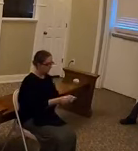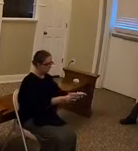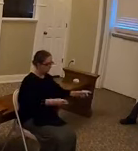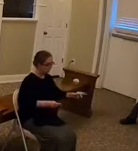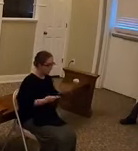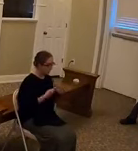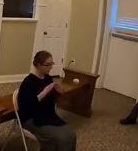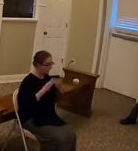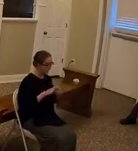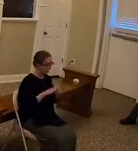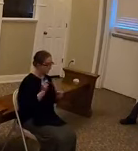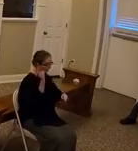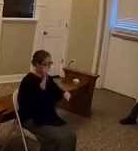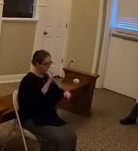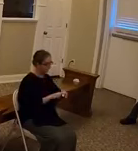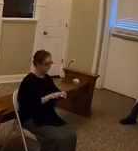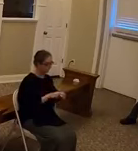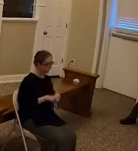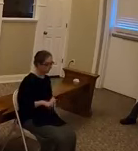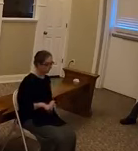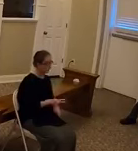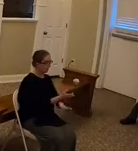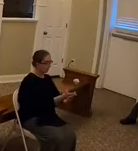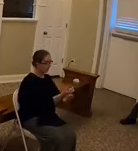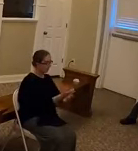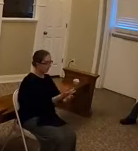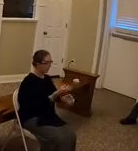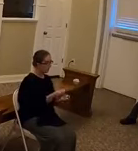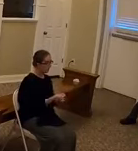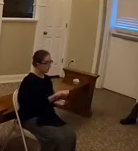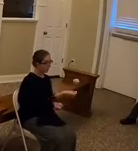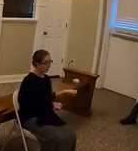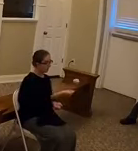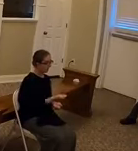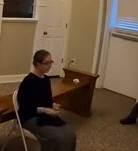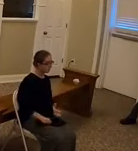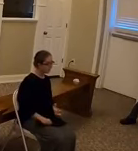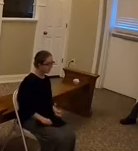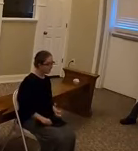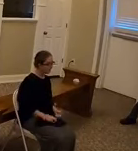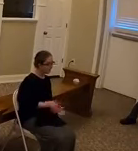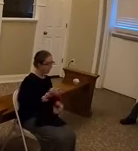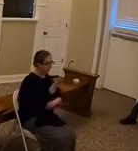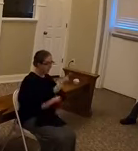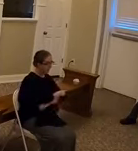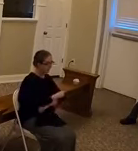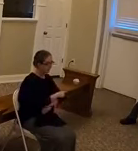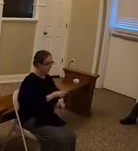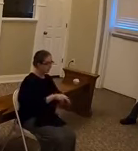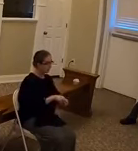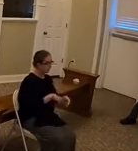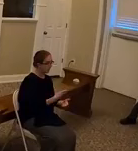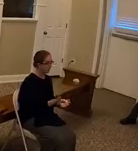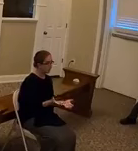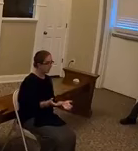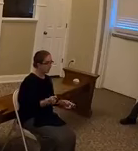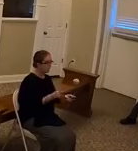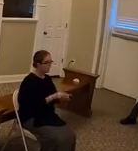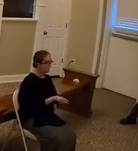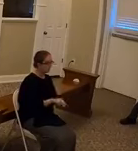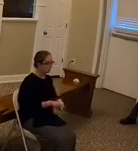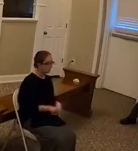village where he sat, begging alms. Every day it was the same old, same